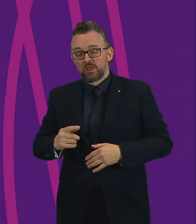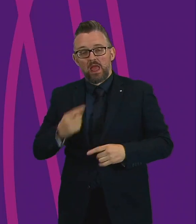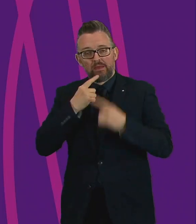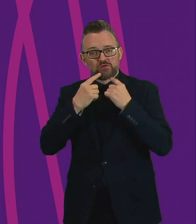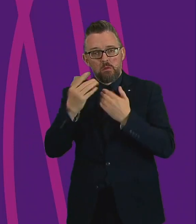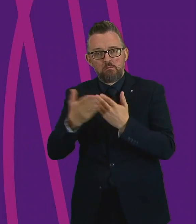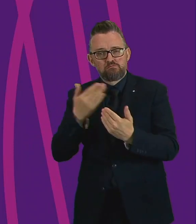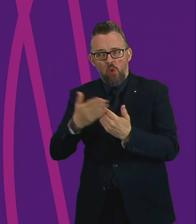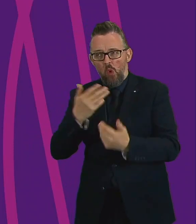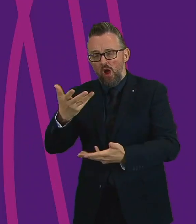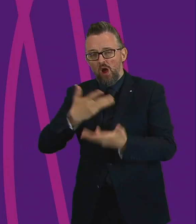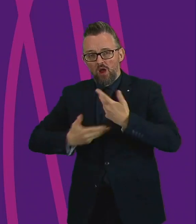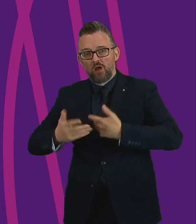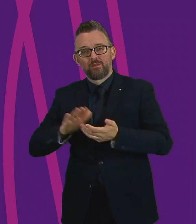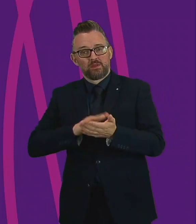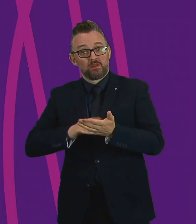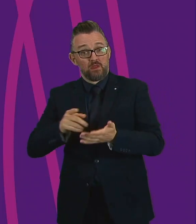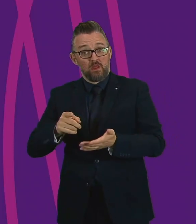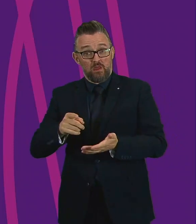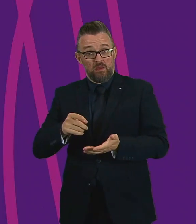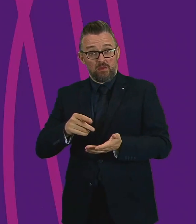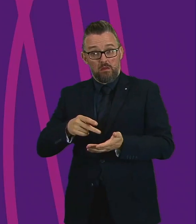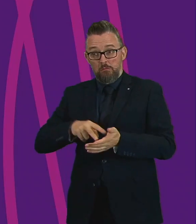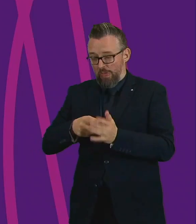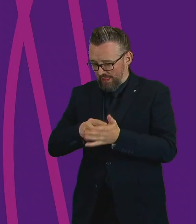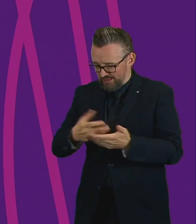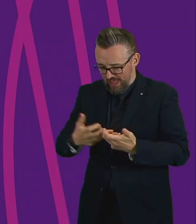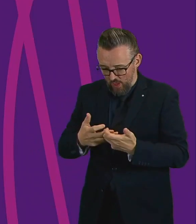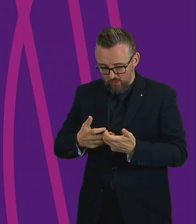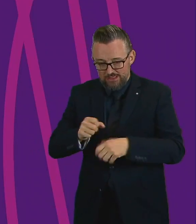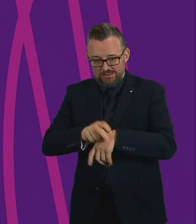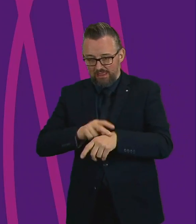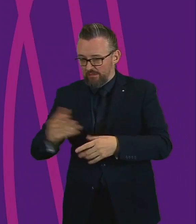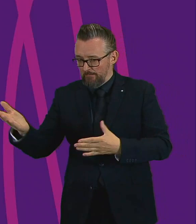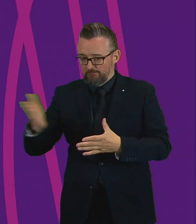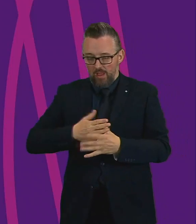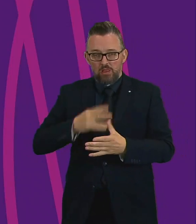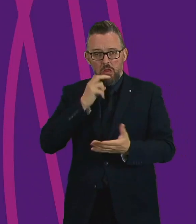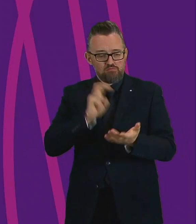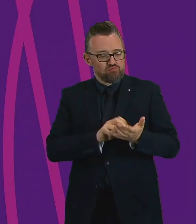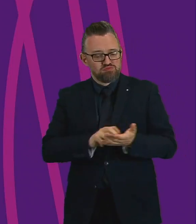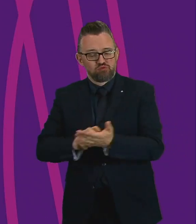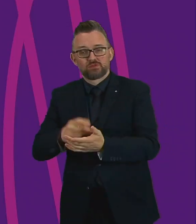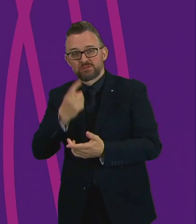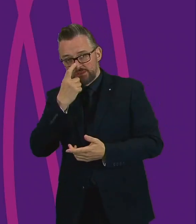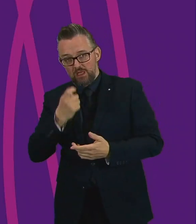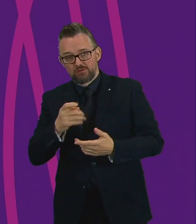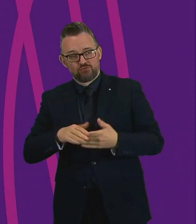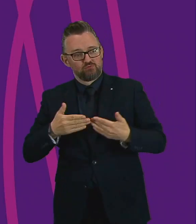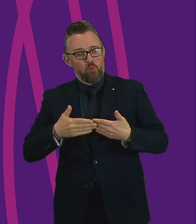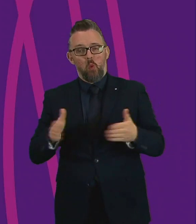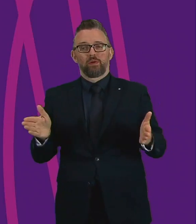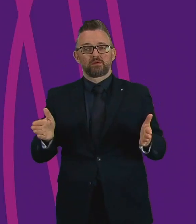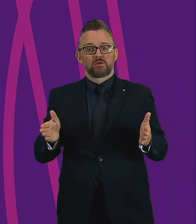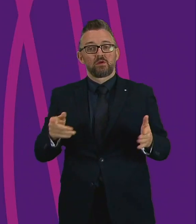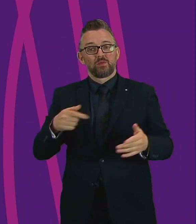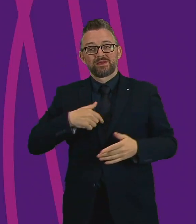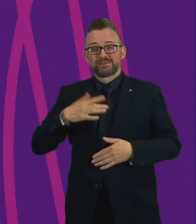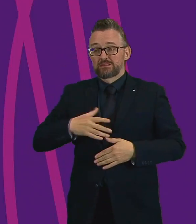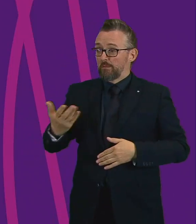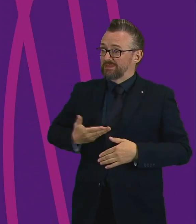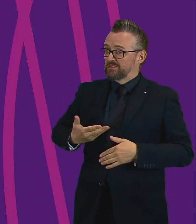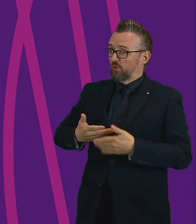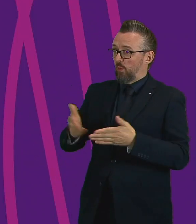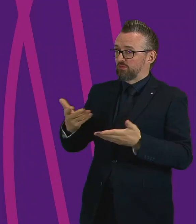regarding plans so they can prepare to get staff back, take bookings and open their doors again. We need an open conversation with